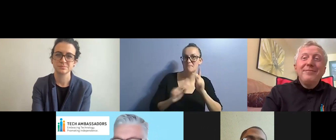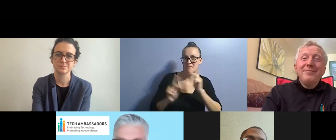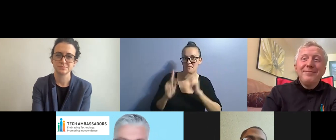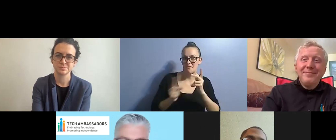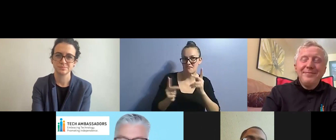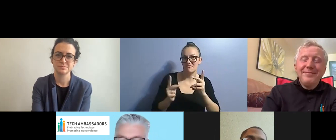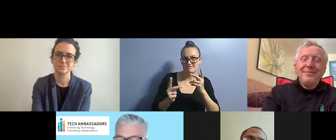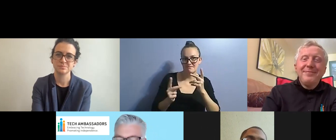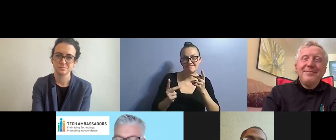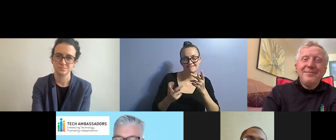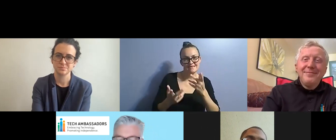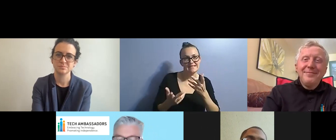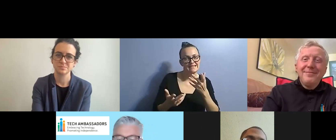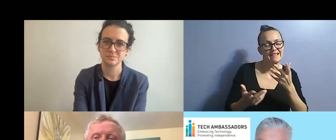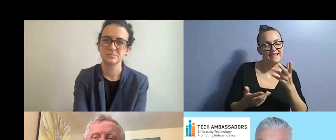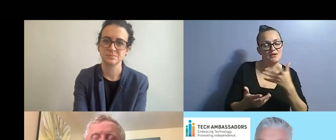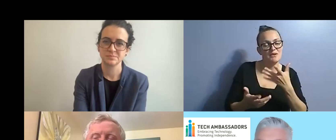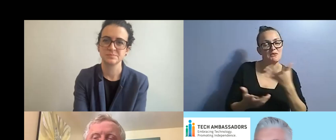Right. That would be a neat one.